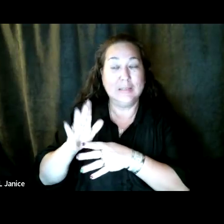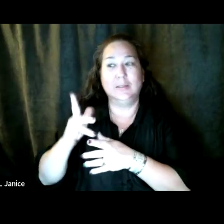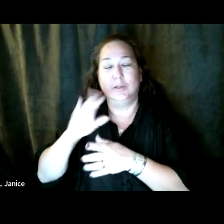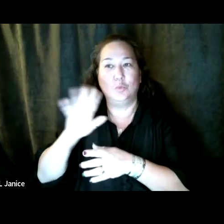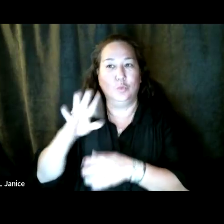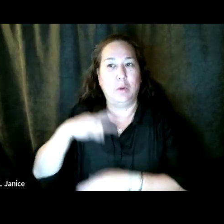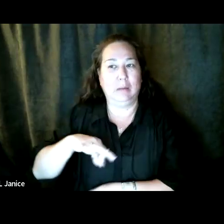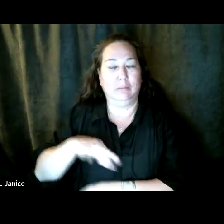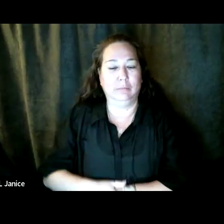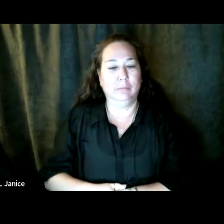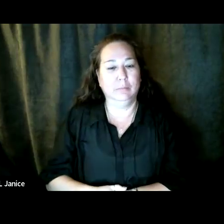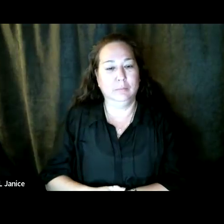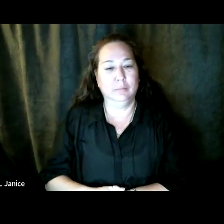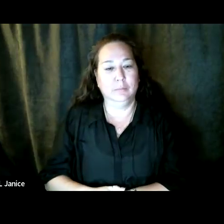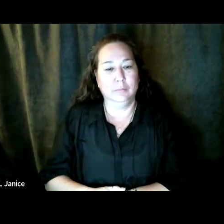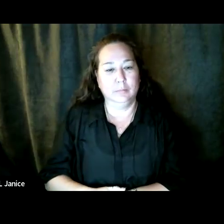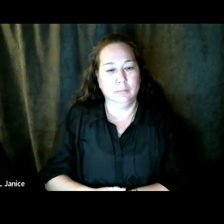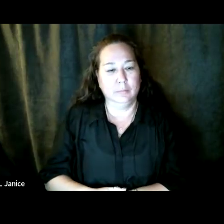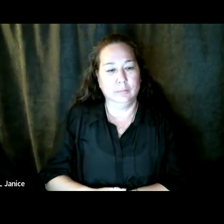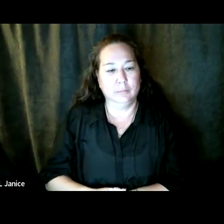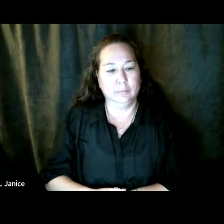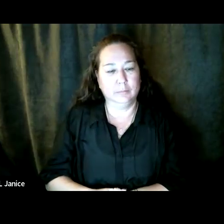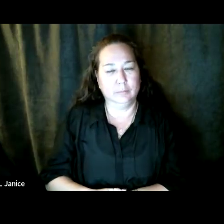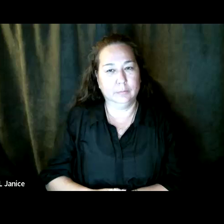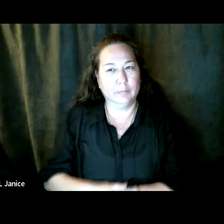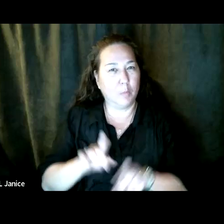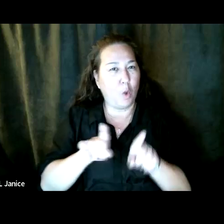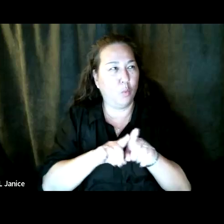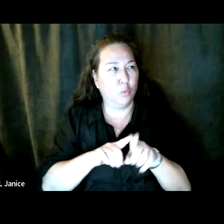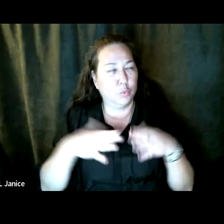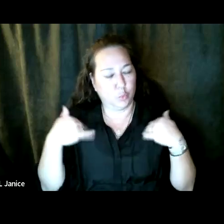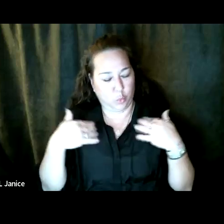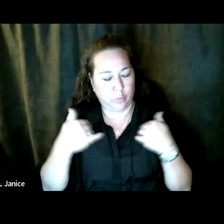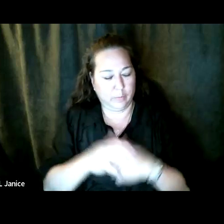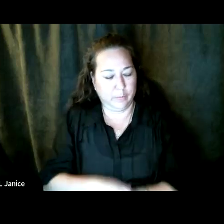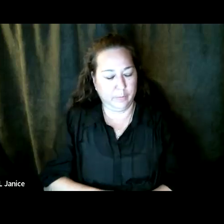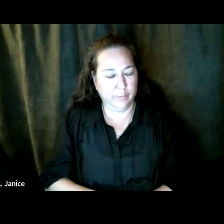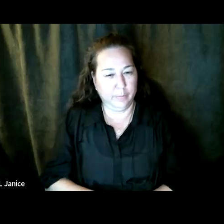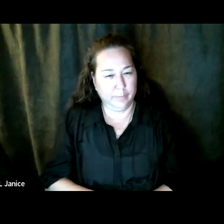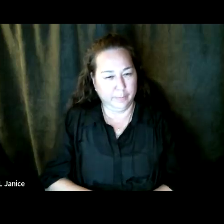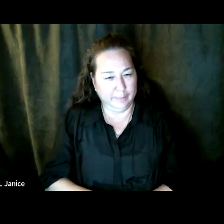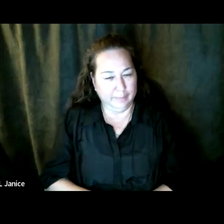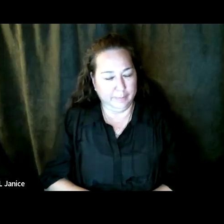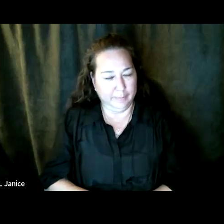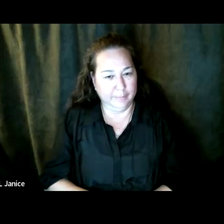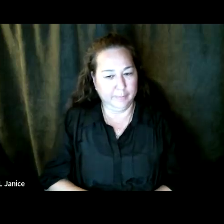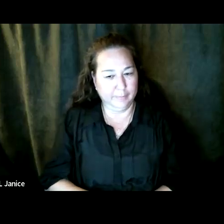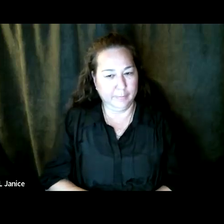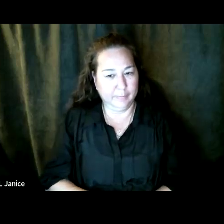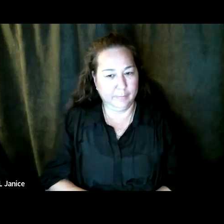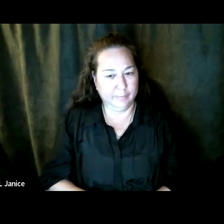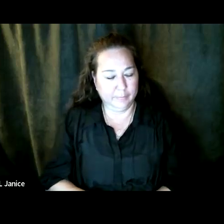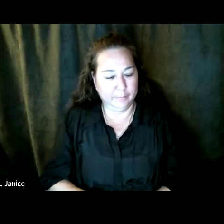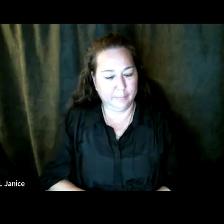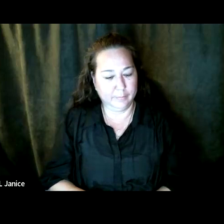Estaría muy feliz si mis hijos hubieran tenido la oportunidad que están ofreciendo ahora de renovar